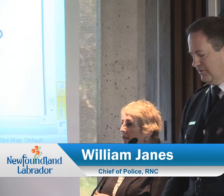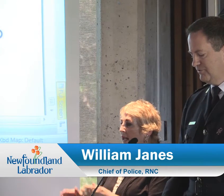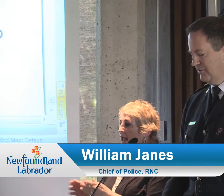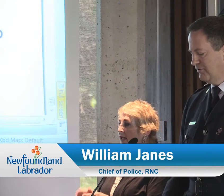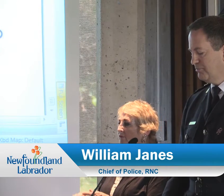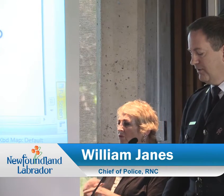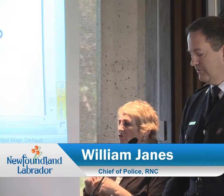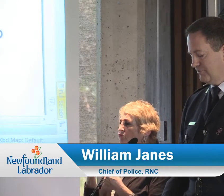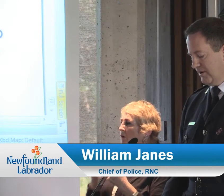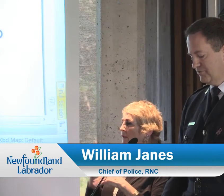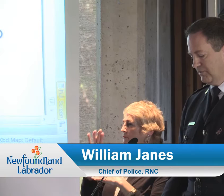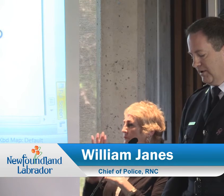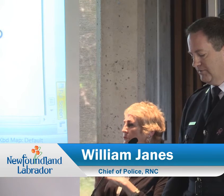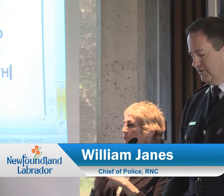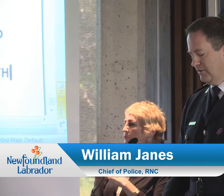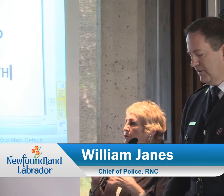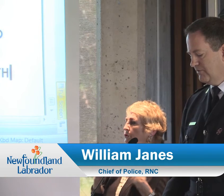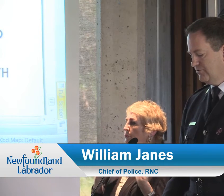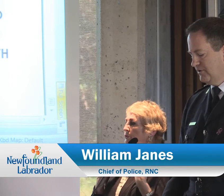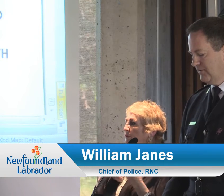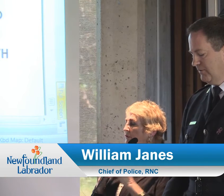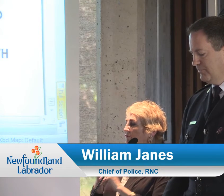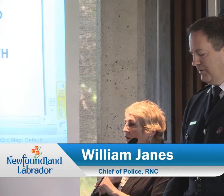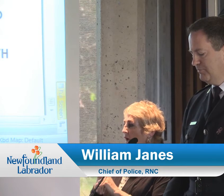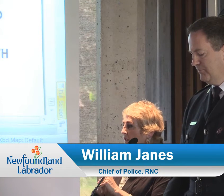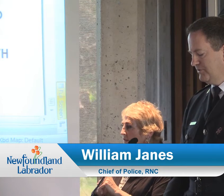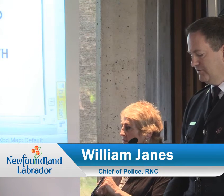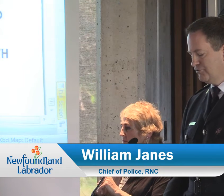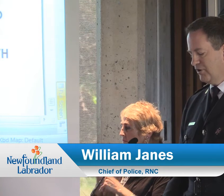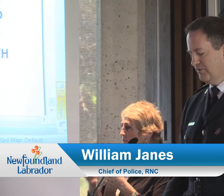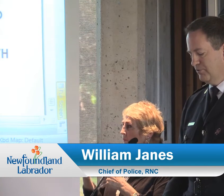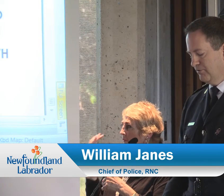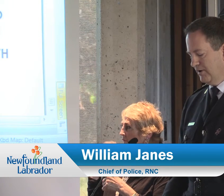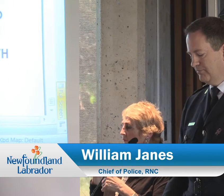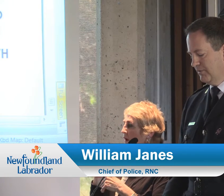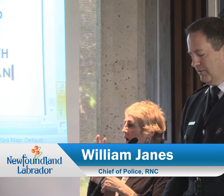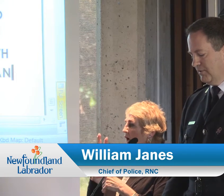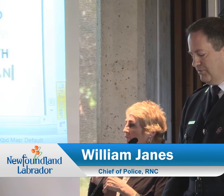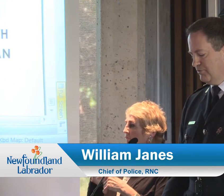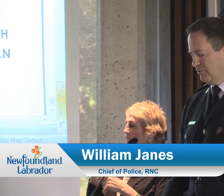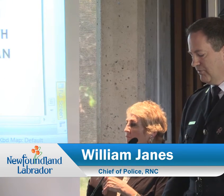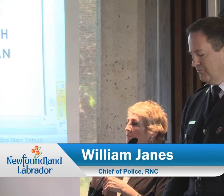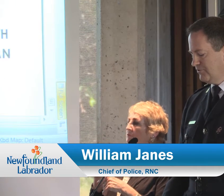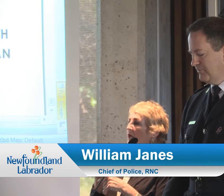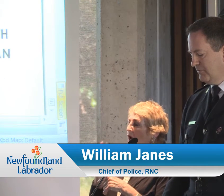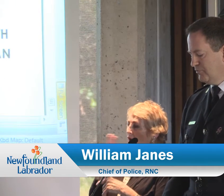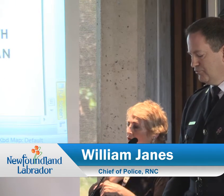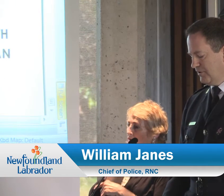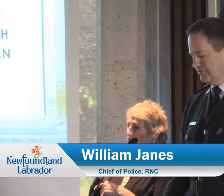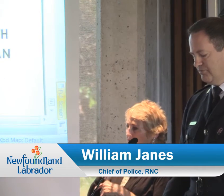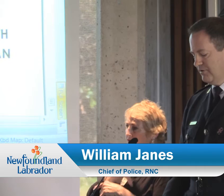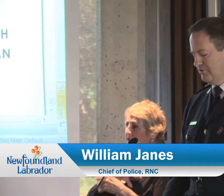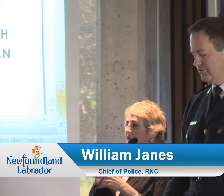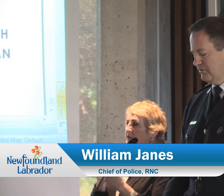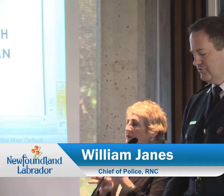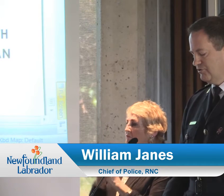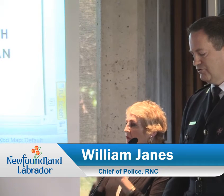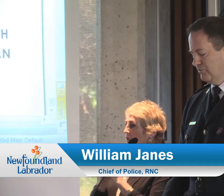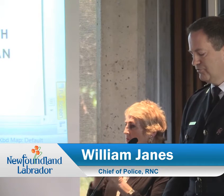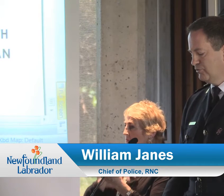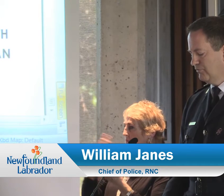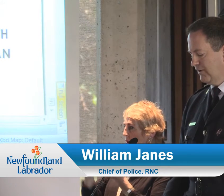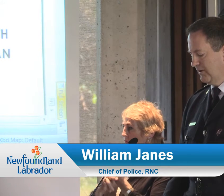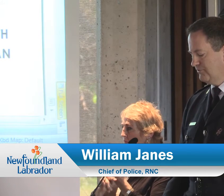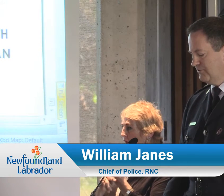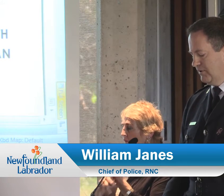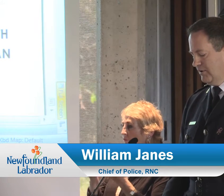youth violence under the previous action plan, the RNC developed and implemented the STRIVE program. This program was developed to address the very serious issue